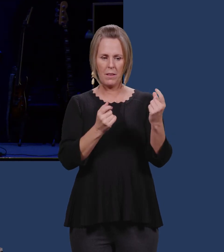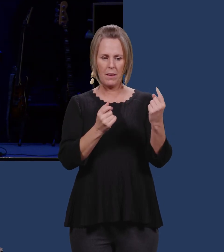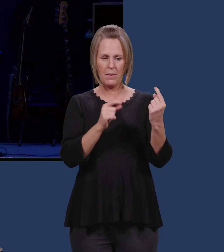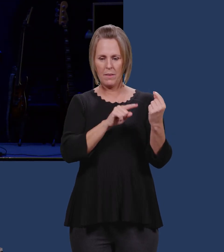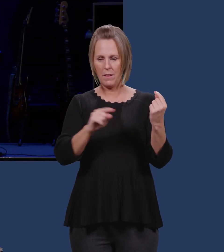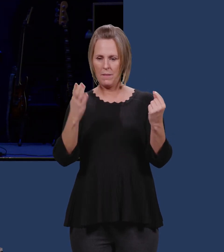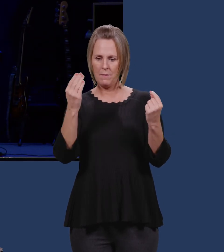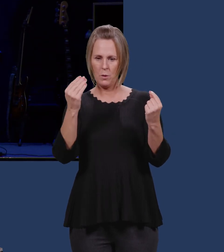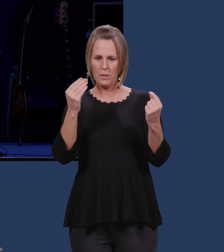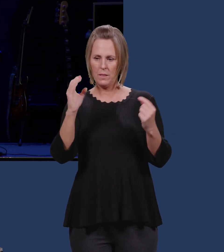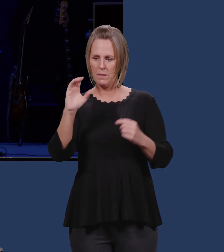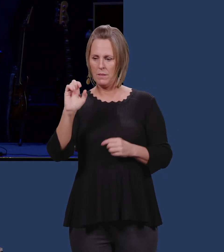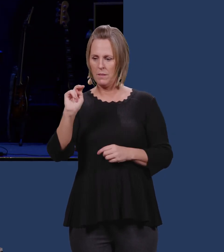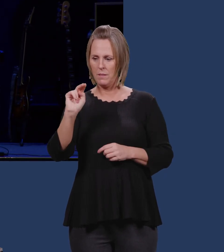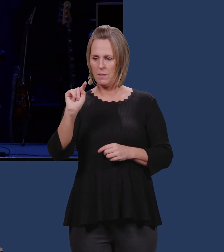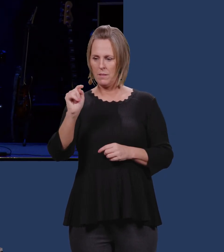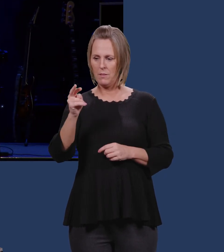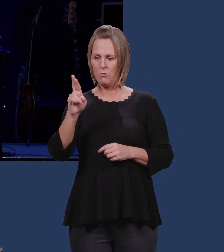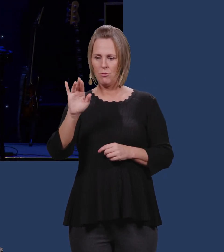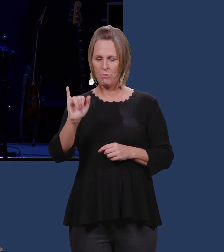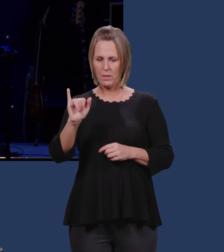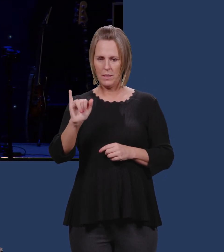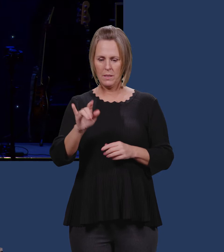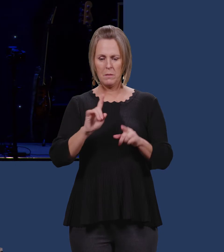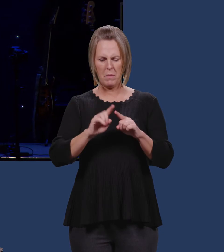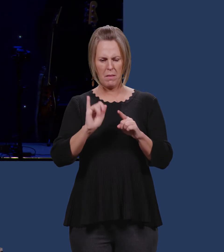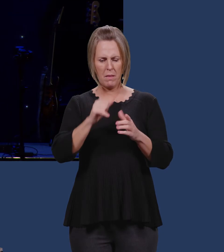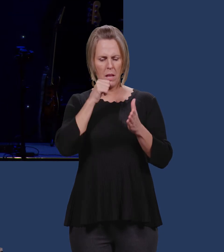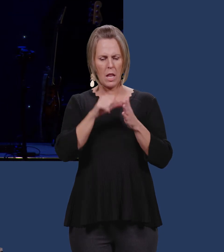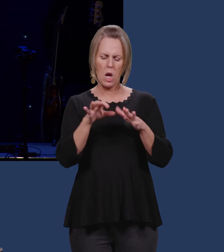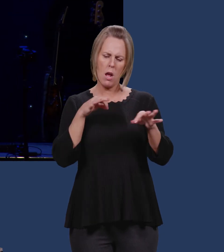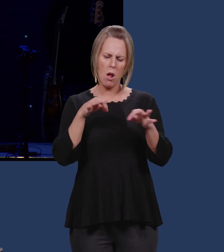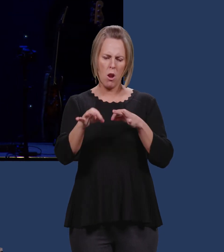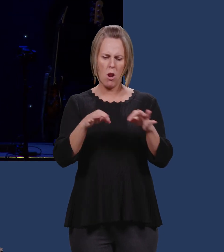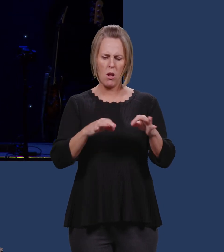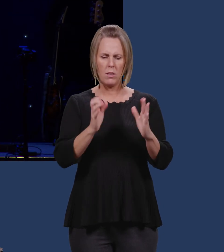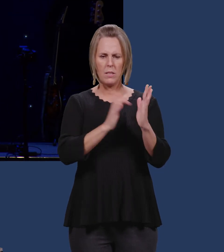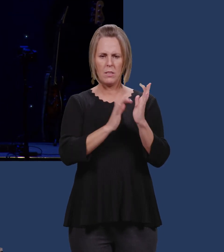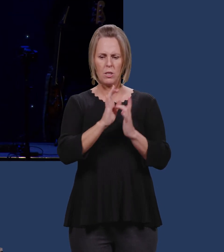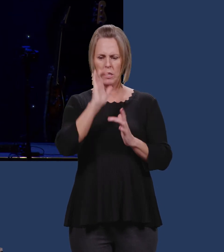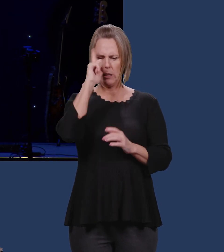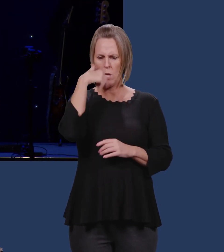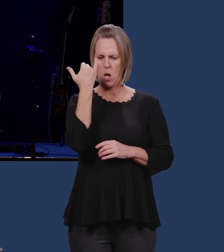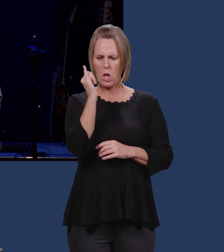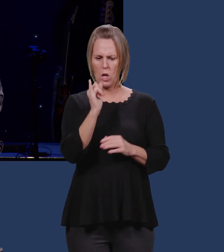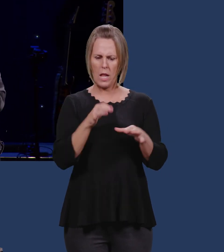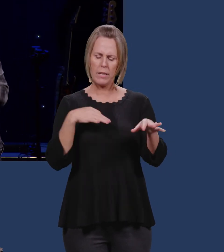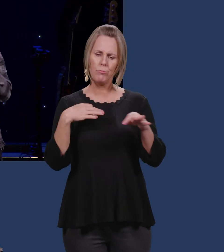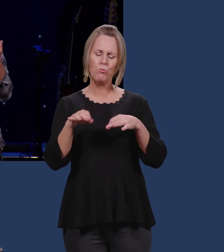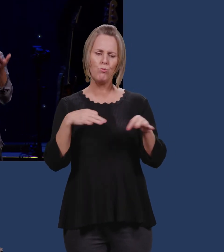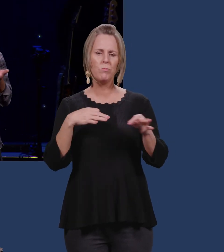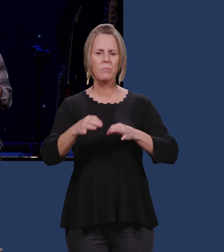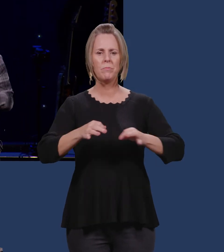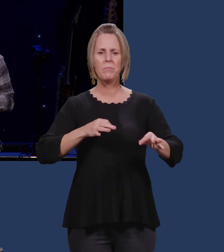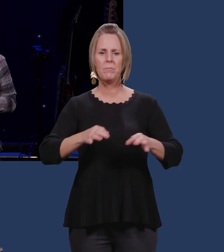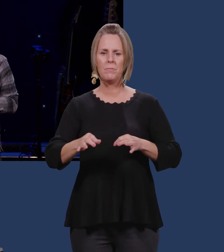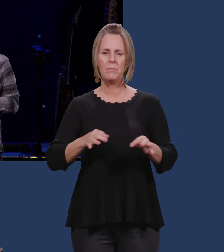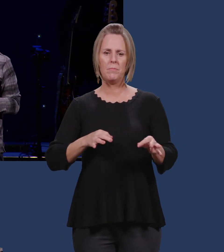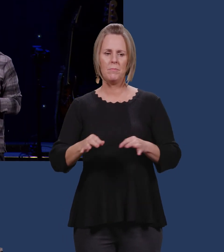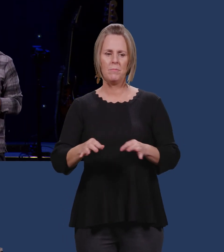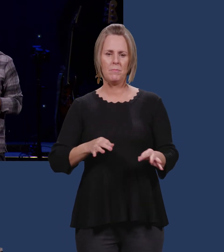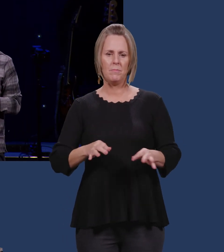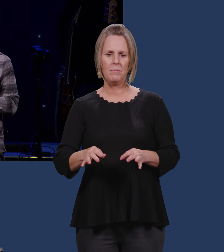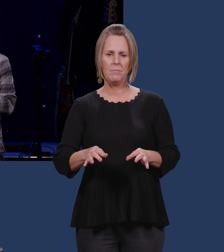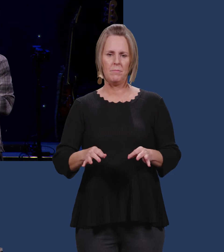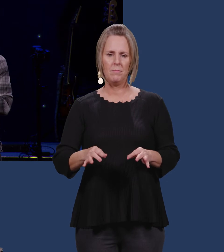did contain a very vivid description of Jesus and then link that physical description to a certain set